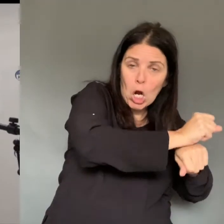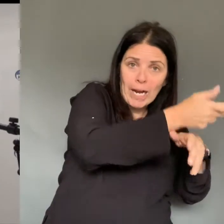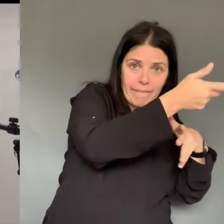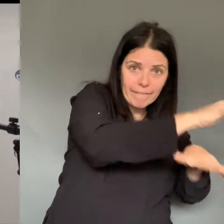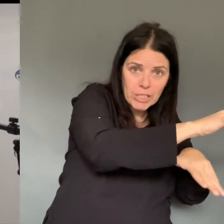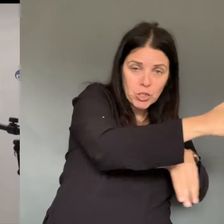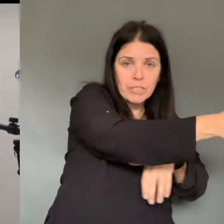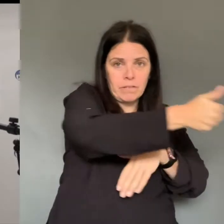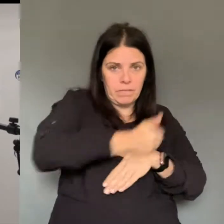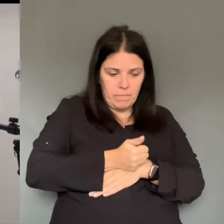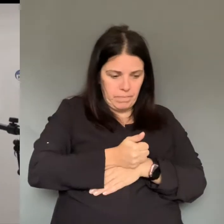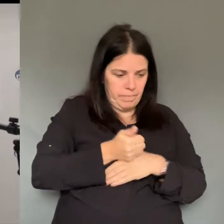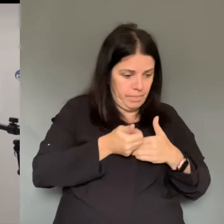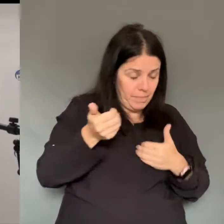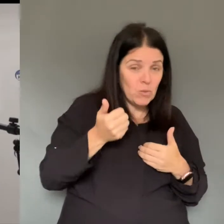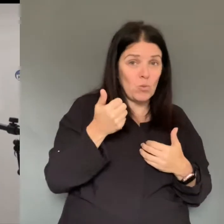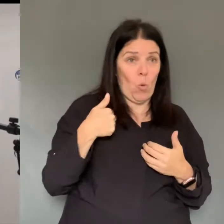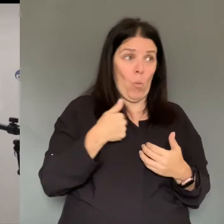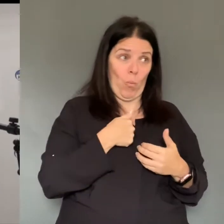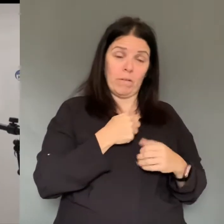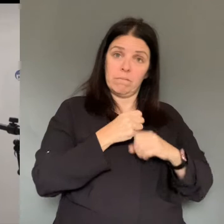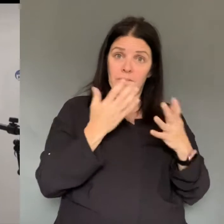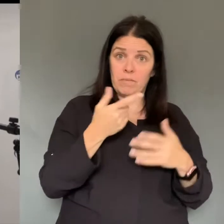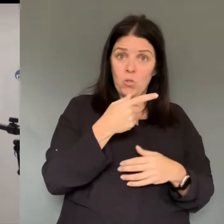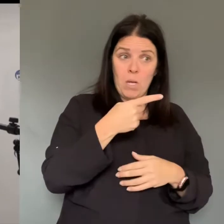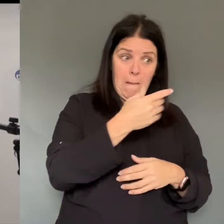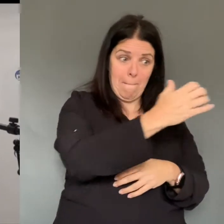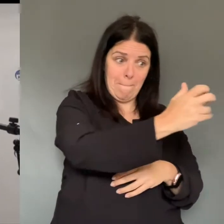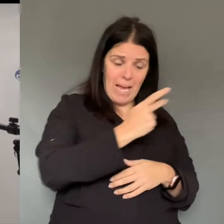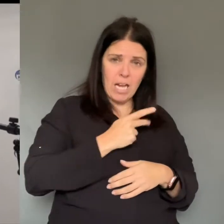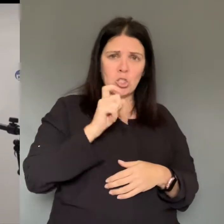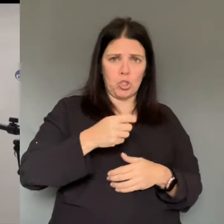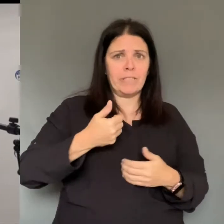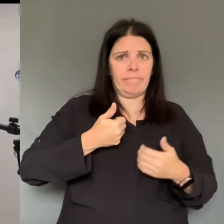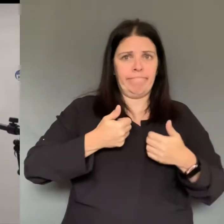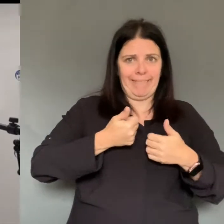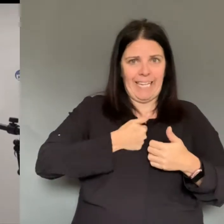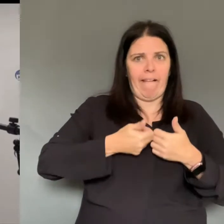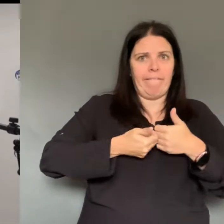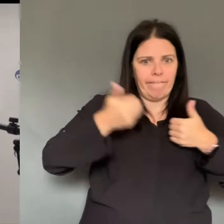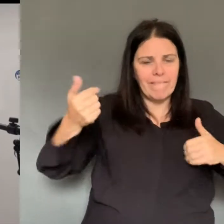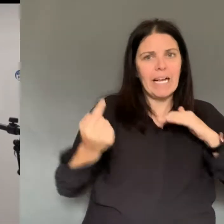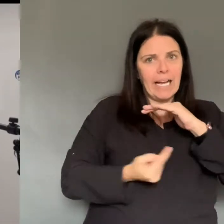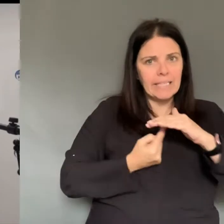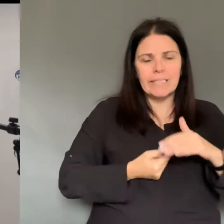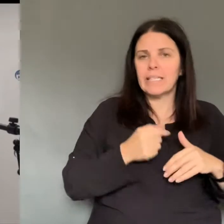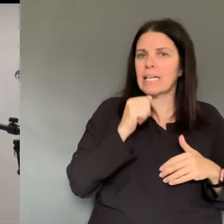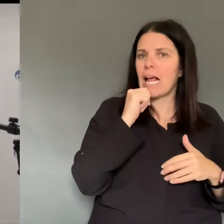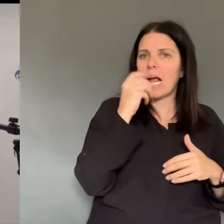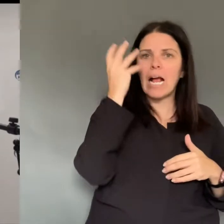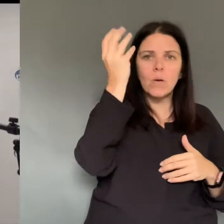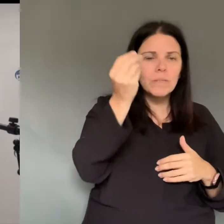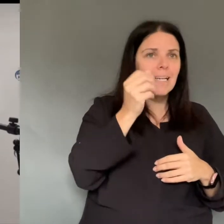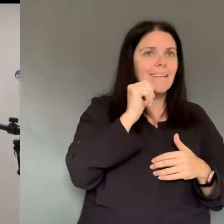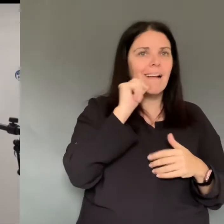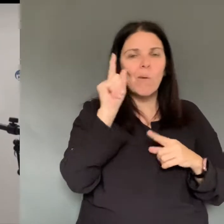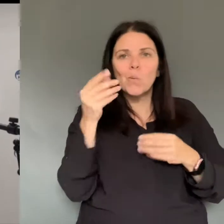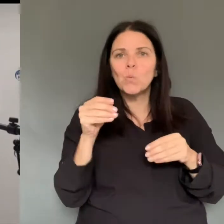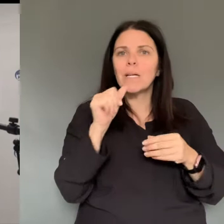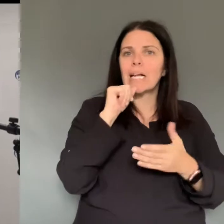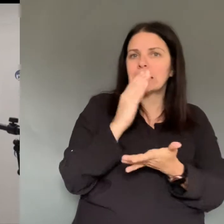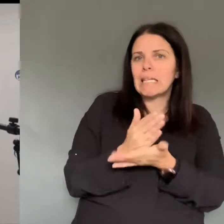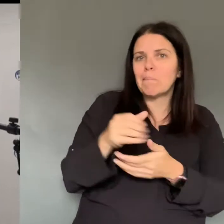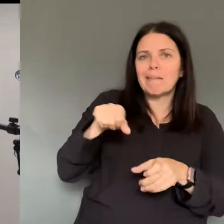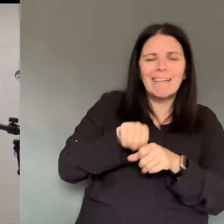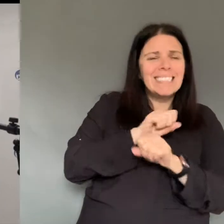limit, that spread. But even just the number of people who are crossing, do all of them have to cross? Do all of them have to cross every